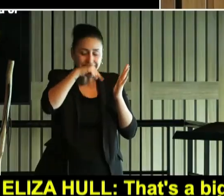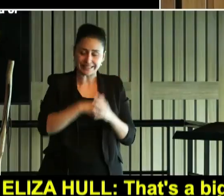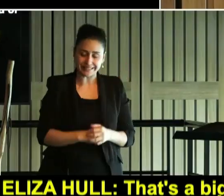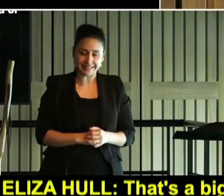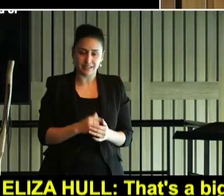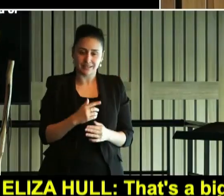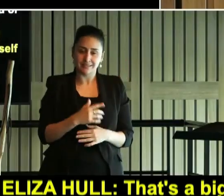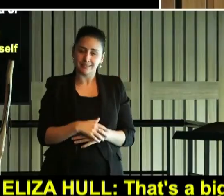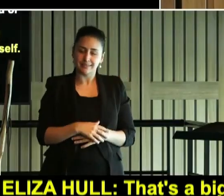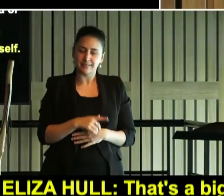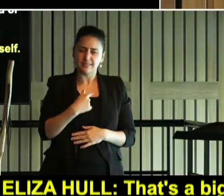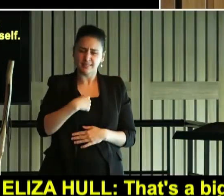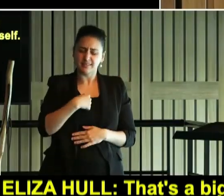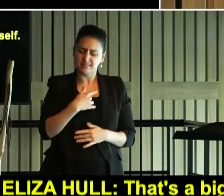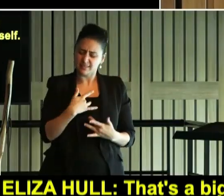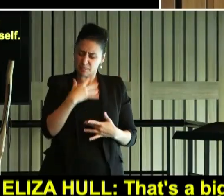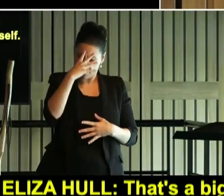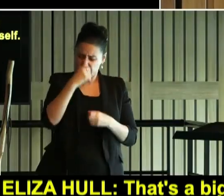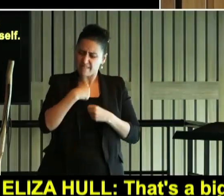sounds a bit,